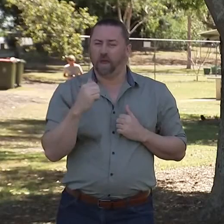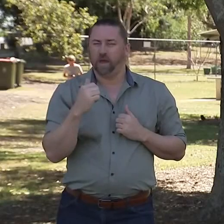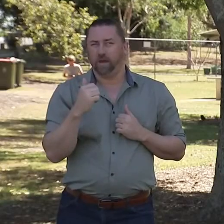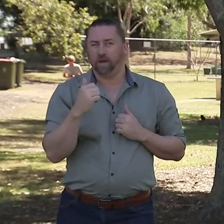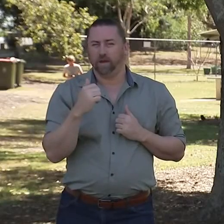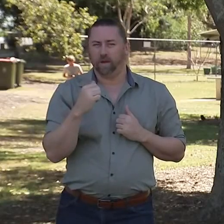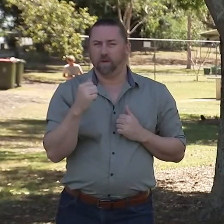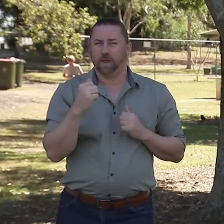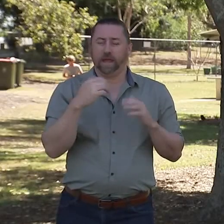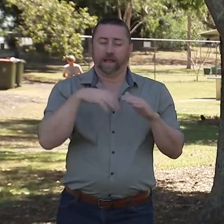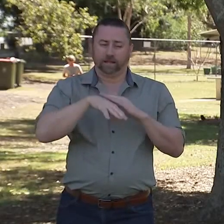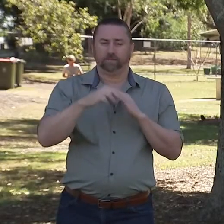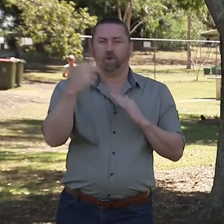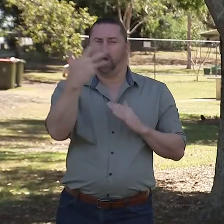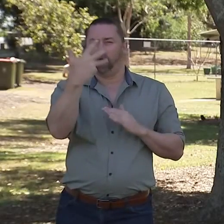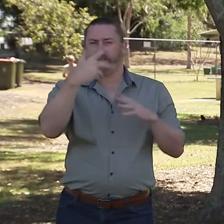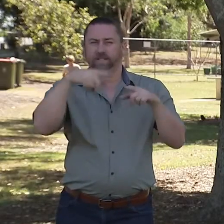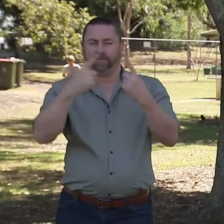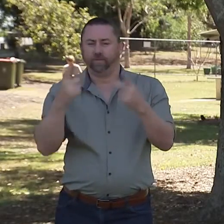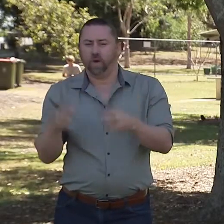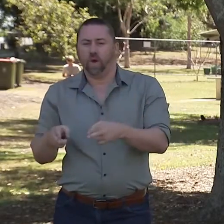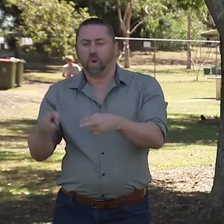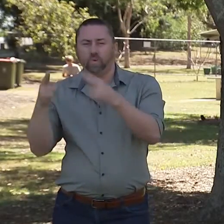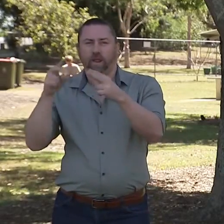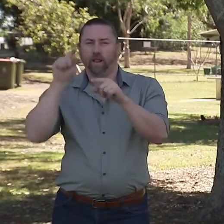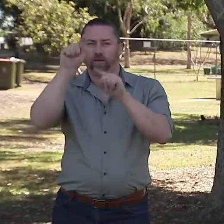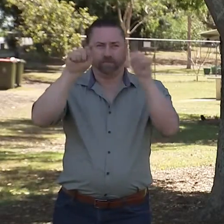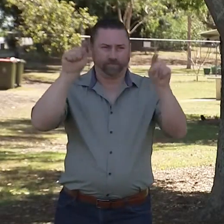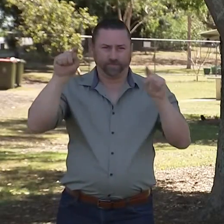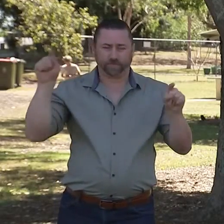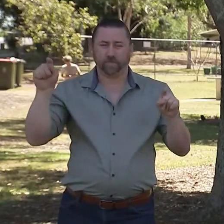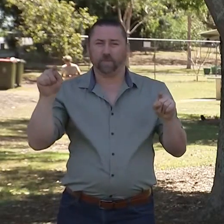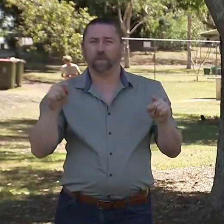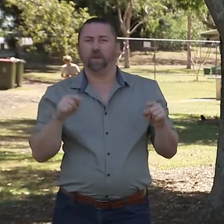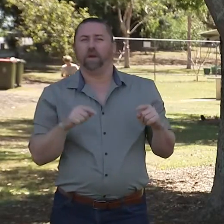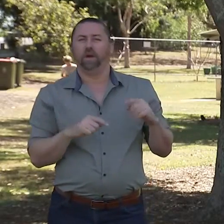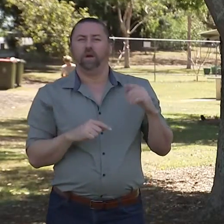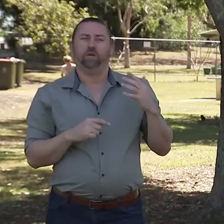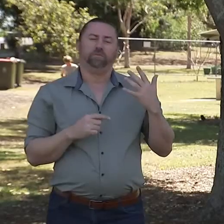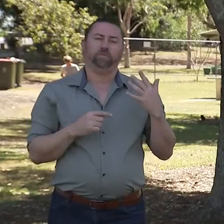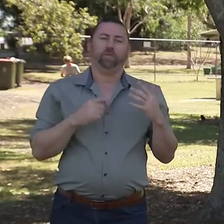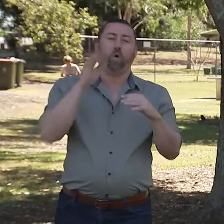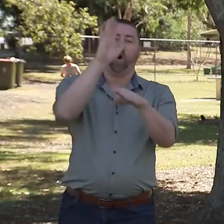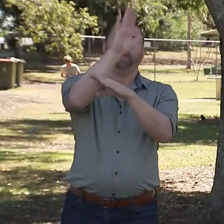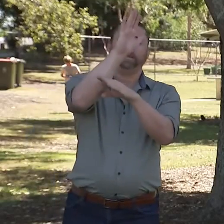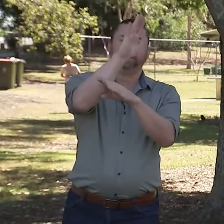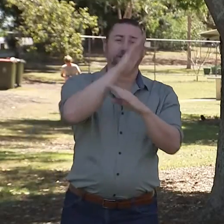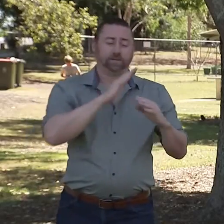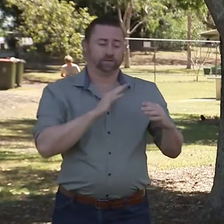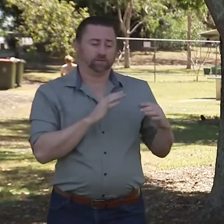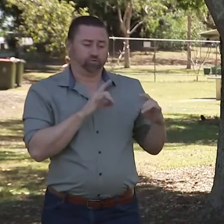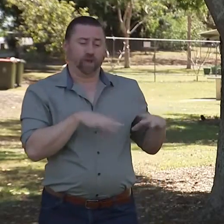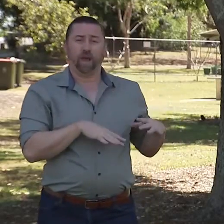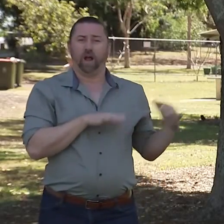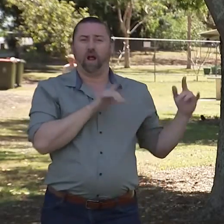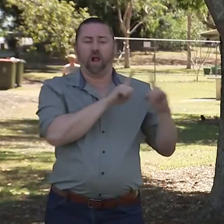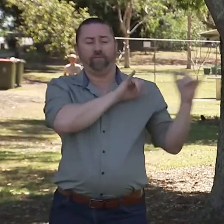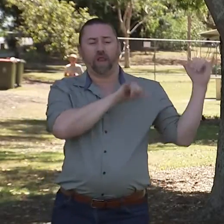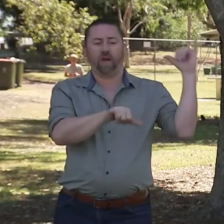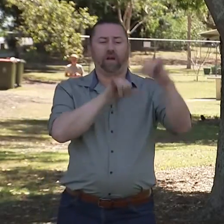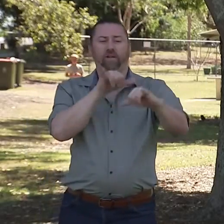19 hotels, and the domestic and international is roughly 50-50, which is quite good. and